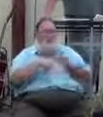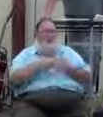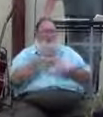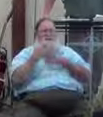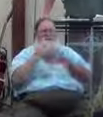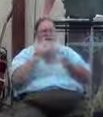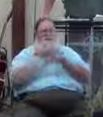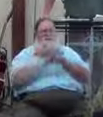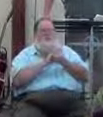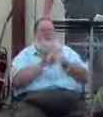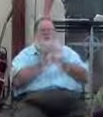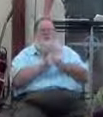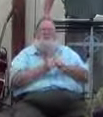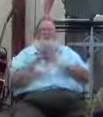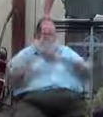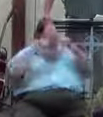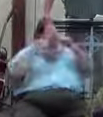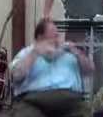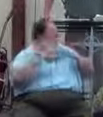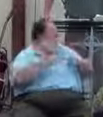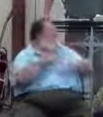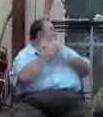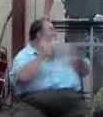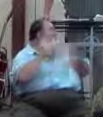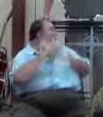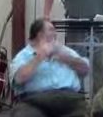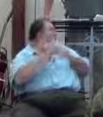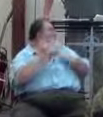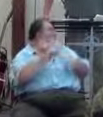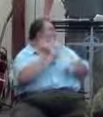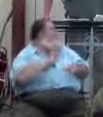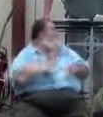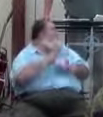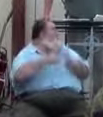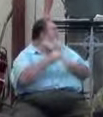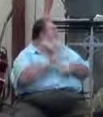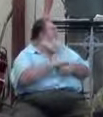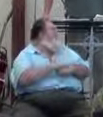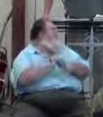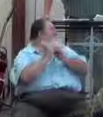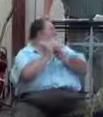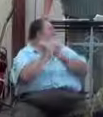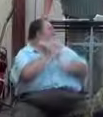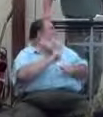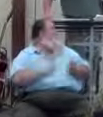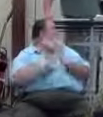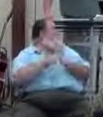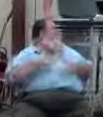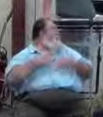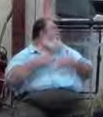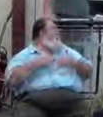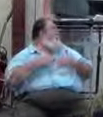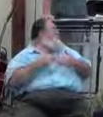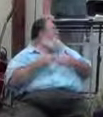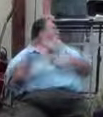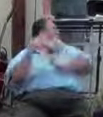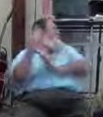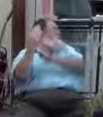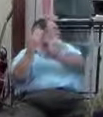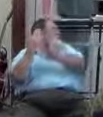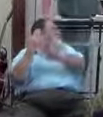Shout for joy to the Lord, all the earth. You can go ahead. Worship the Lord with gladness. Come before him with